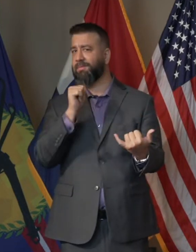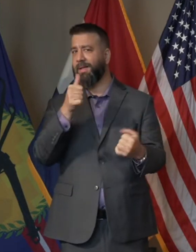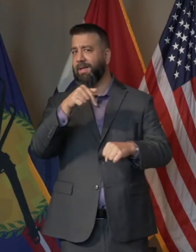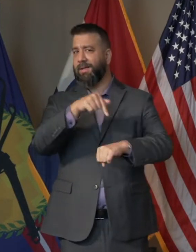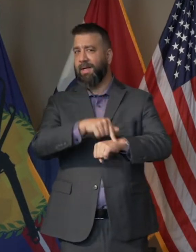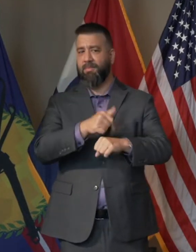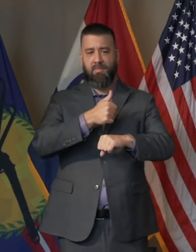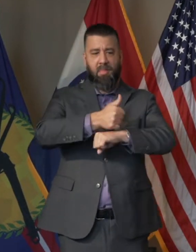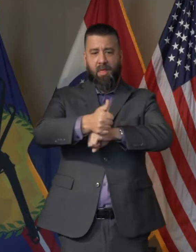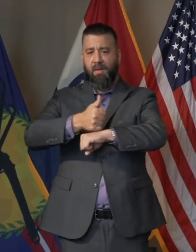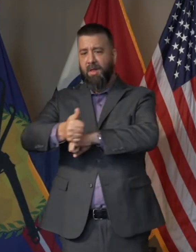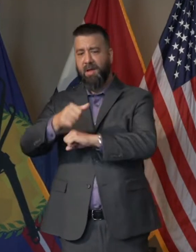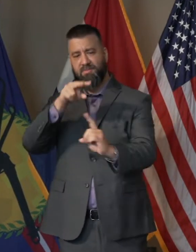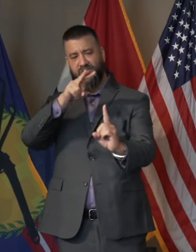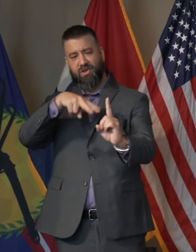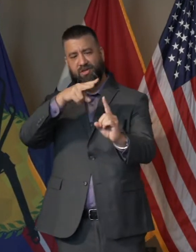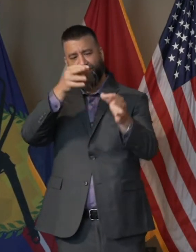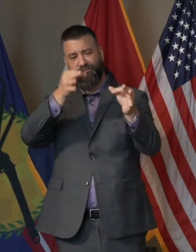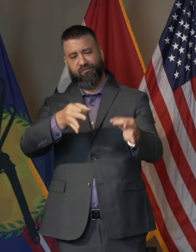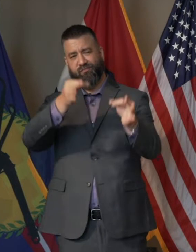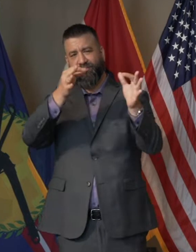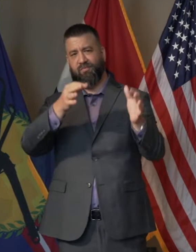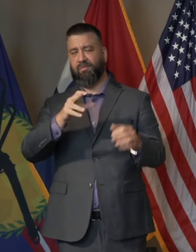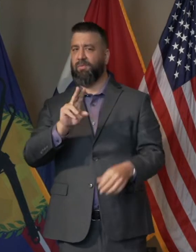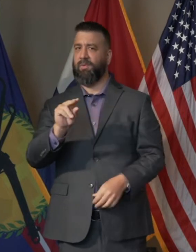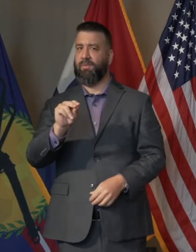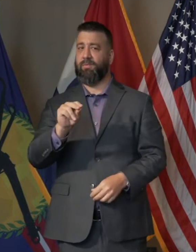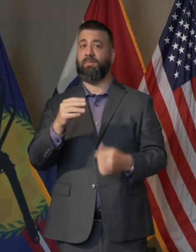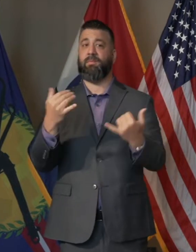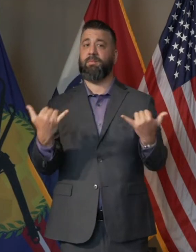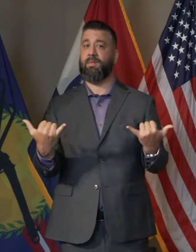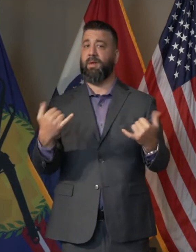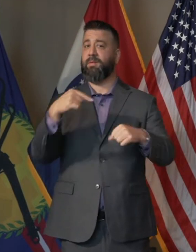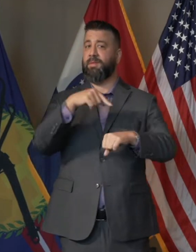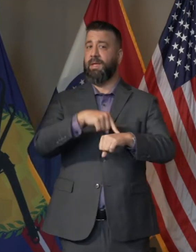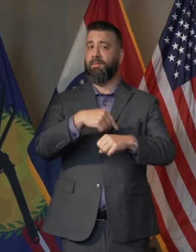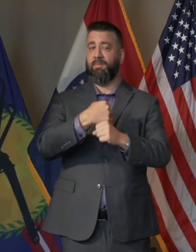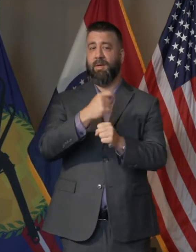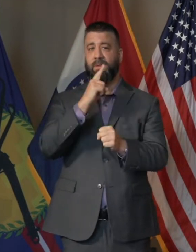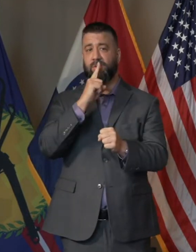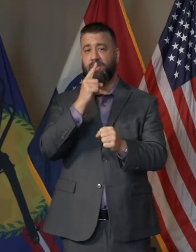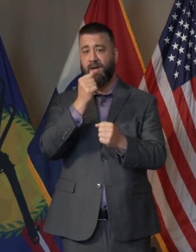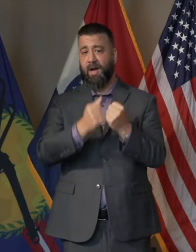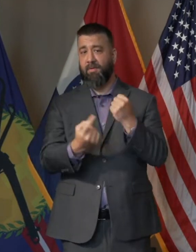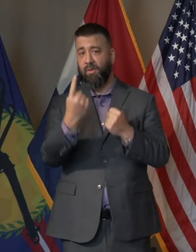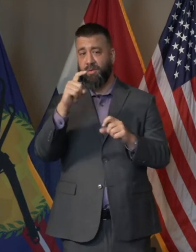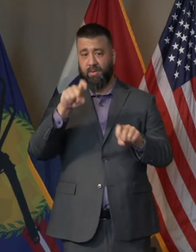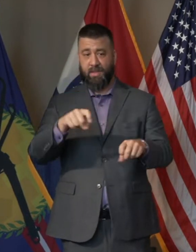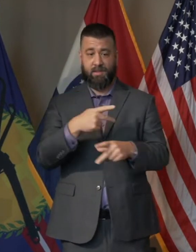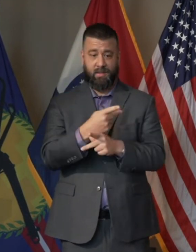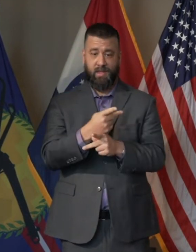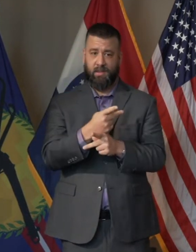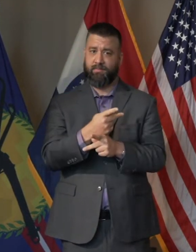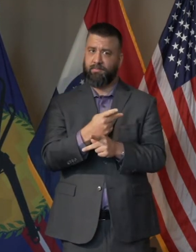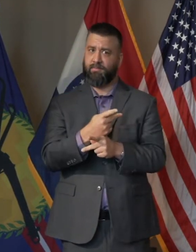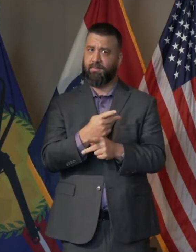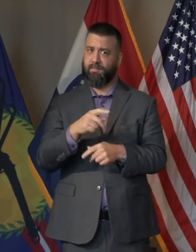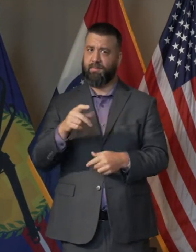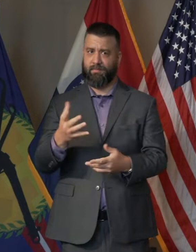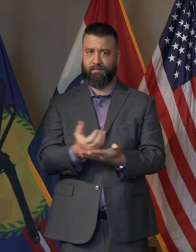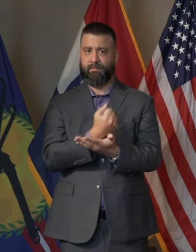blame or to judge. Now is the time to make sure that everyone who needs it gets the care that they